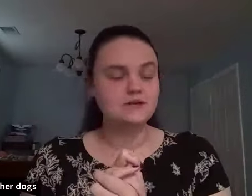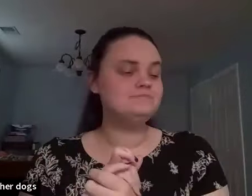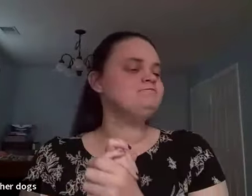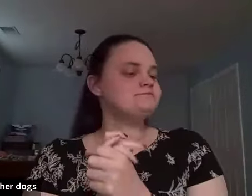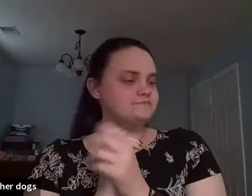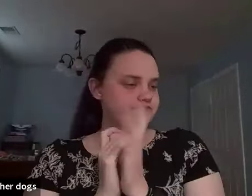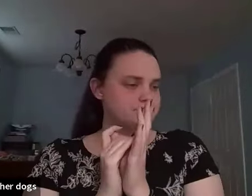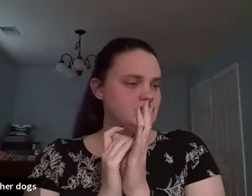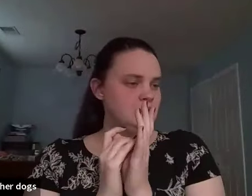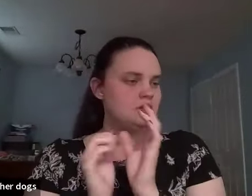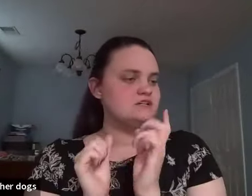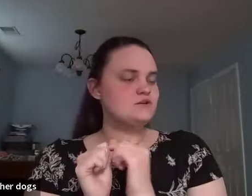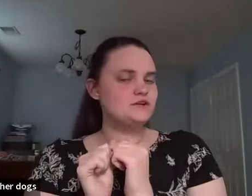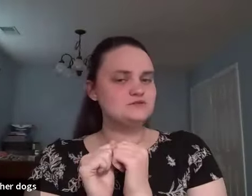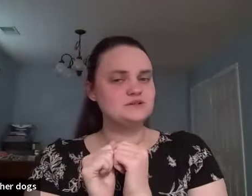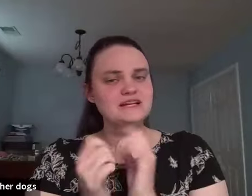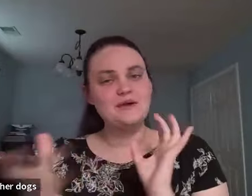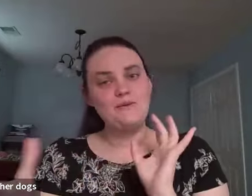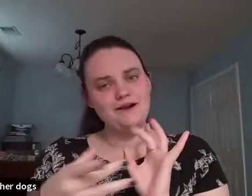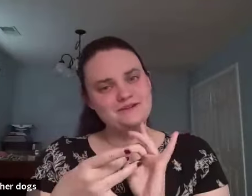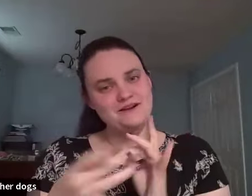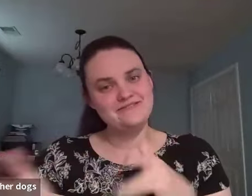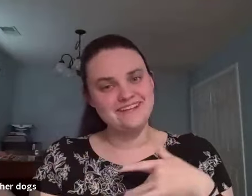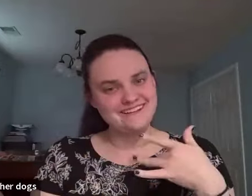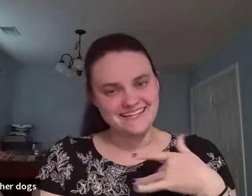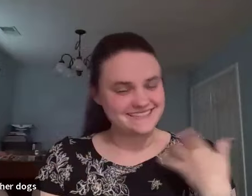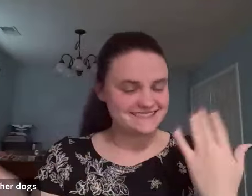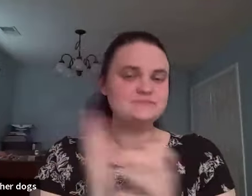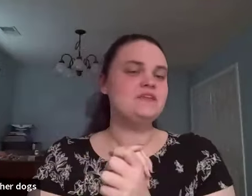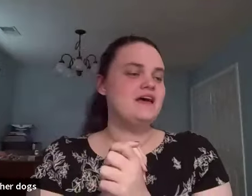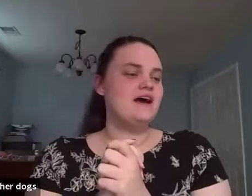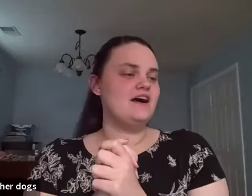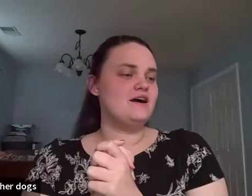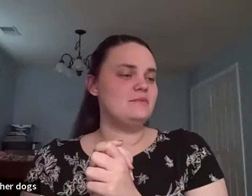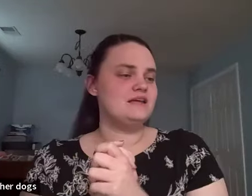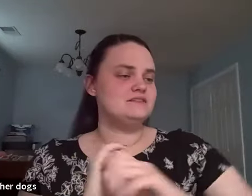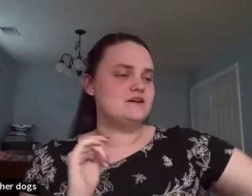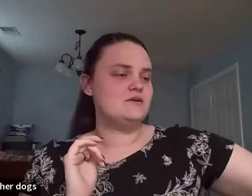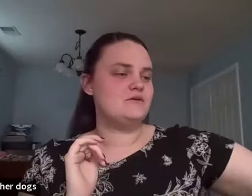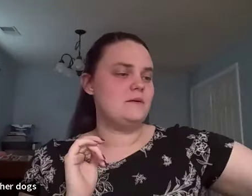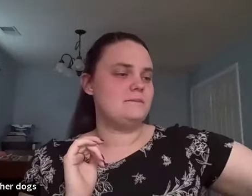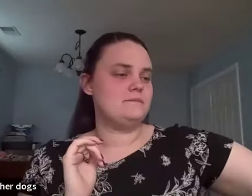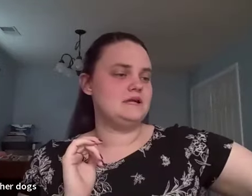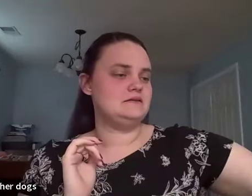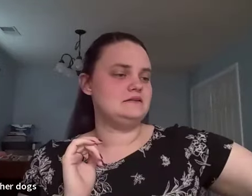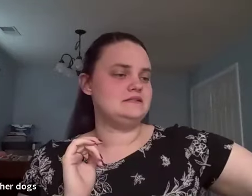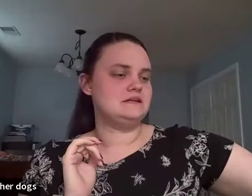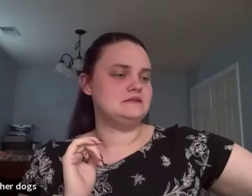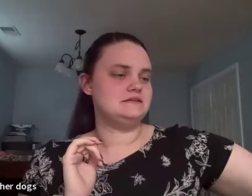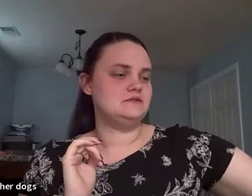someone. So first we're gonna get one with our feelings. And so my little list, I gotta zoom